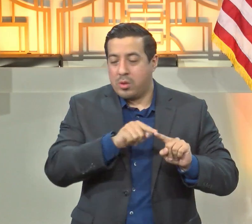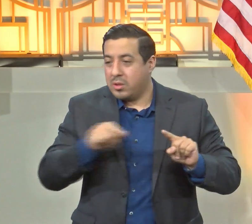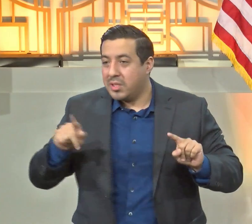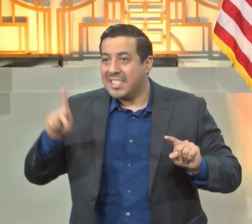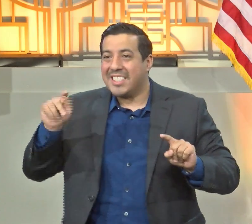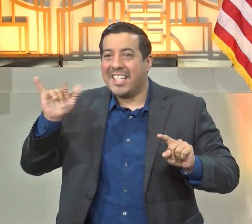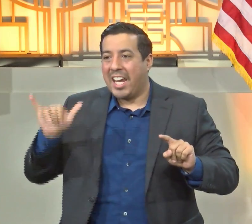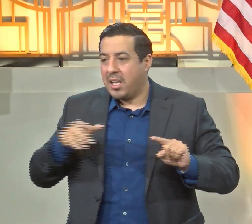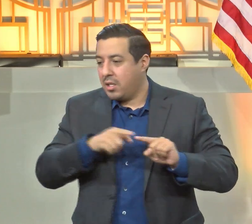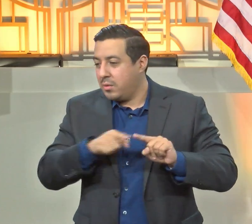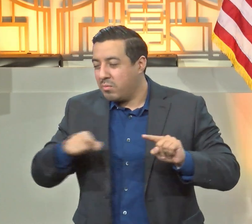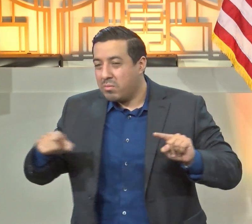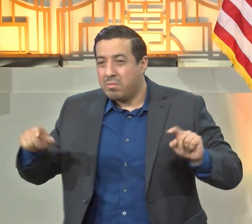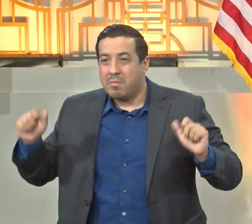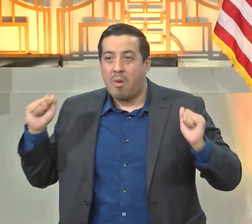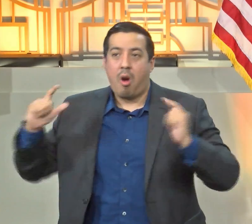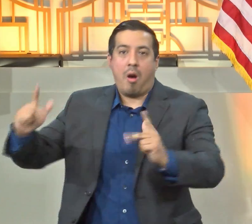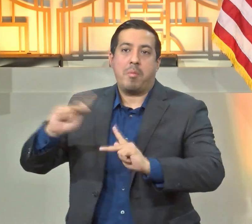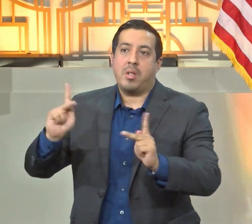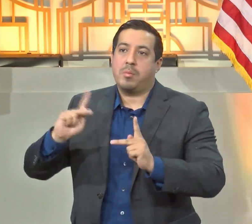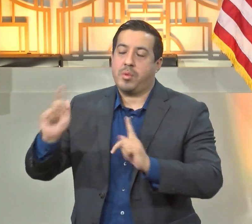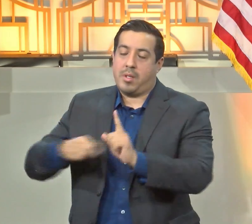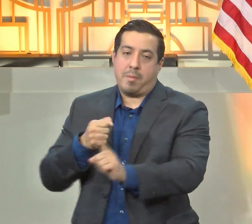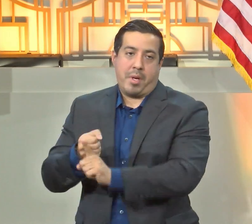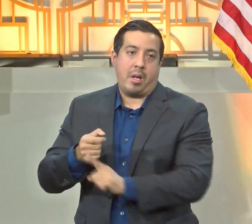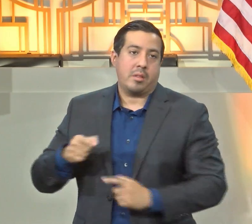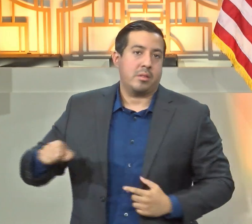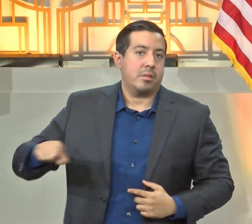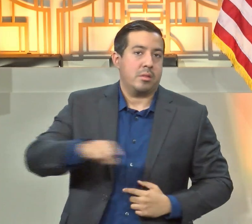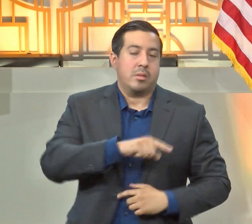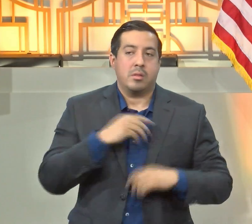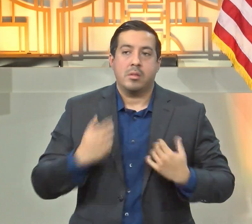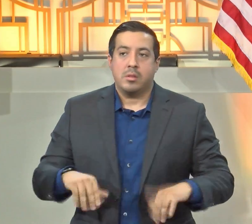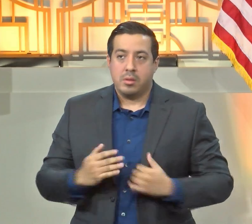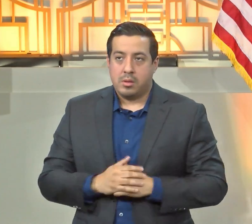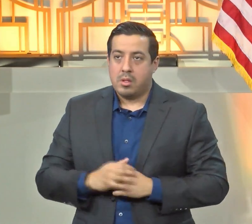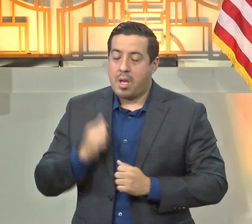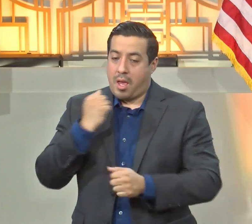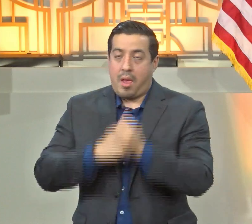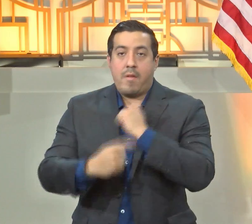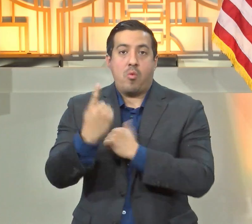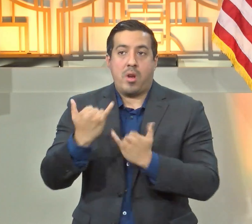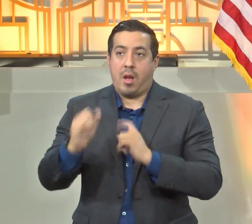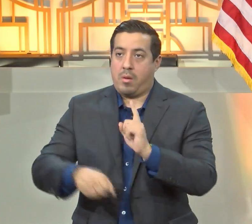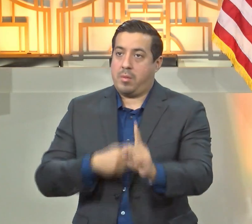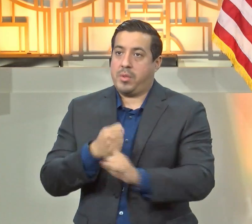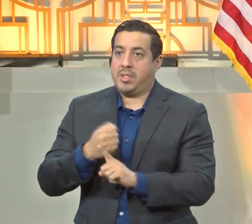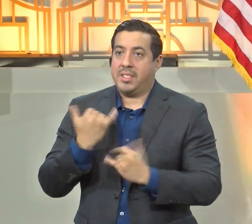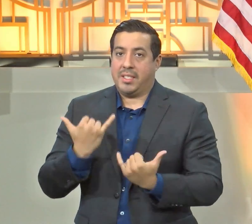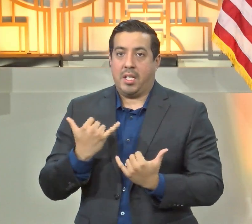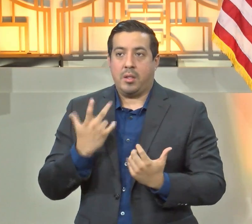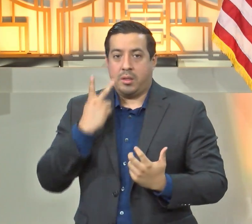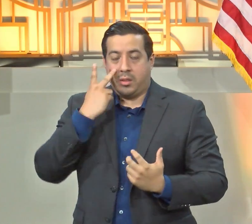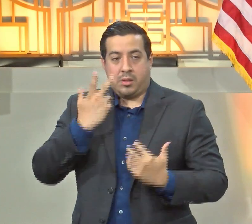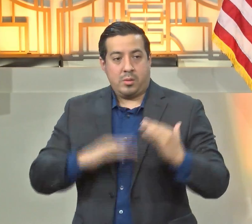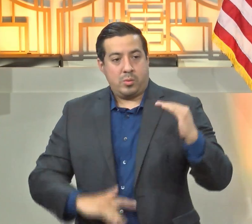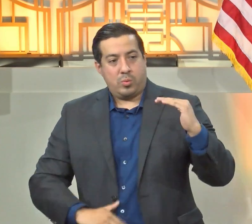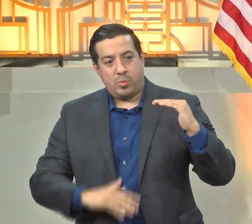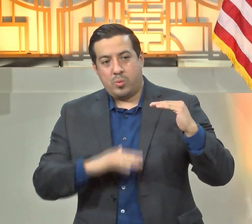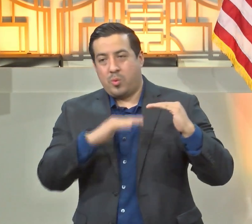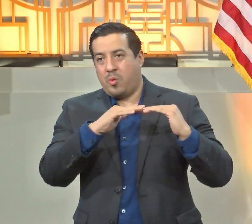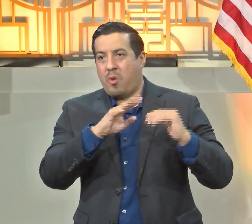been impacted in some way, shape, or form. Everyone has been impacted, as today we reach the tragic milestone